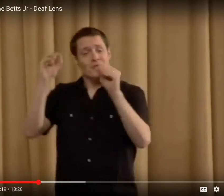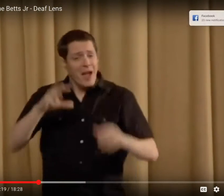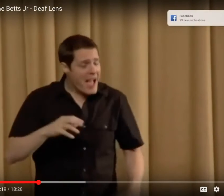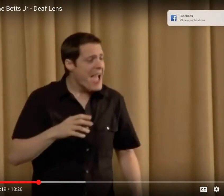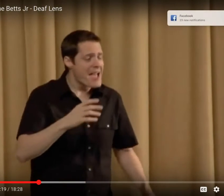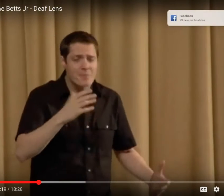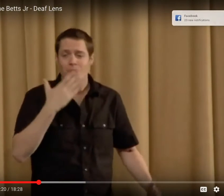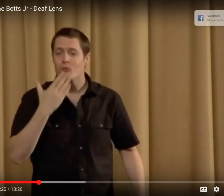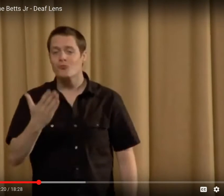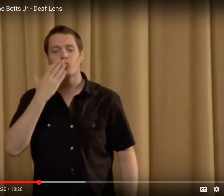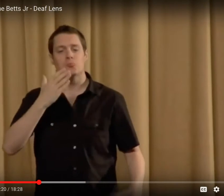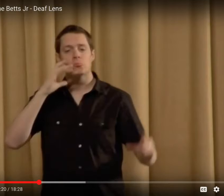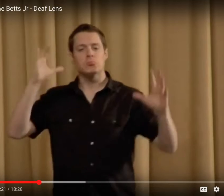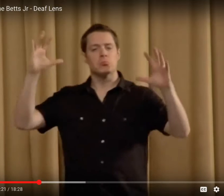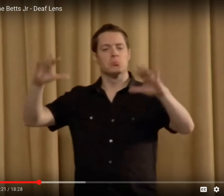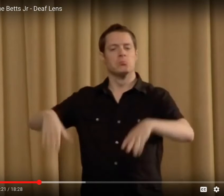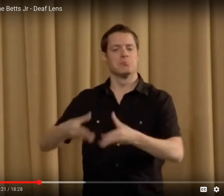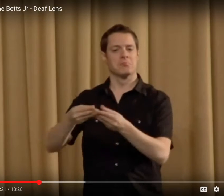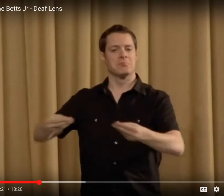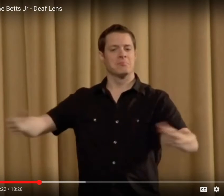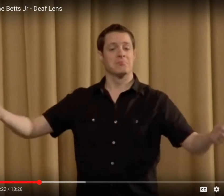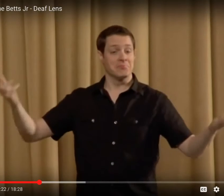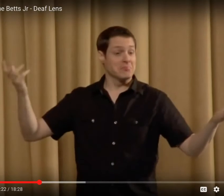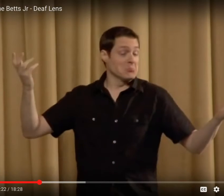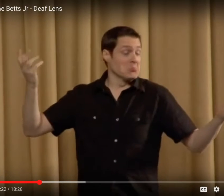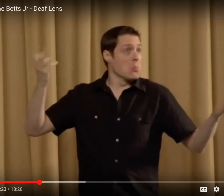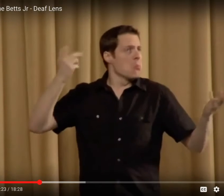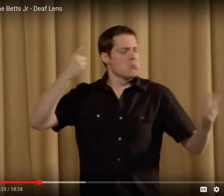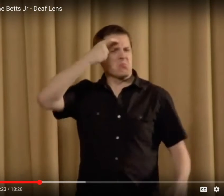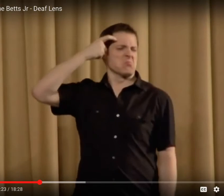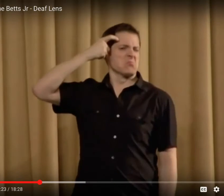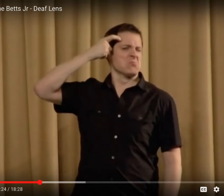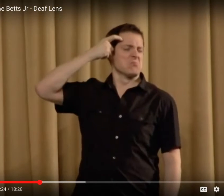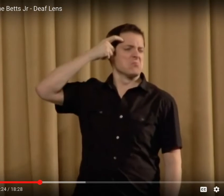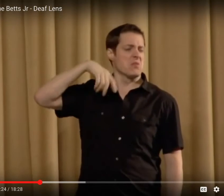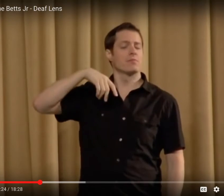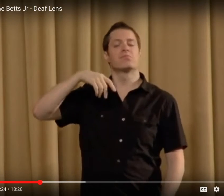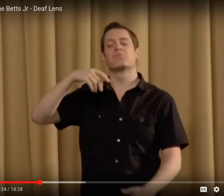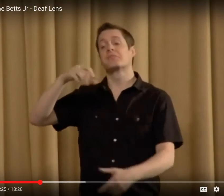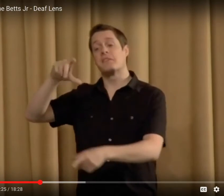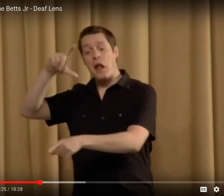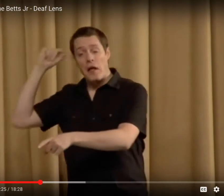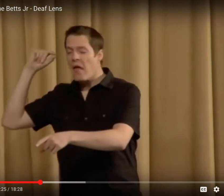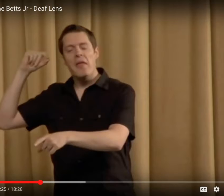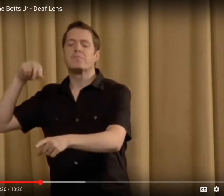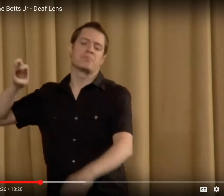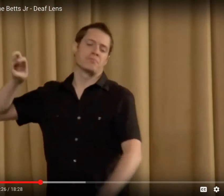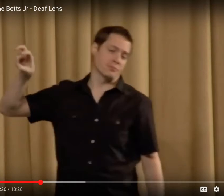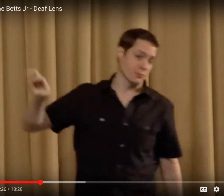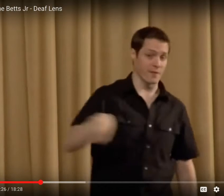I did a couple words and everything, and he said the class was great, and he said all everybody's projects were great, but that moment I still didn't